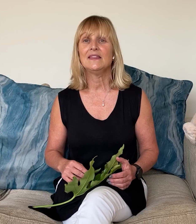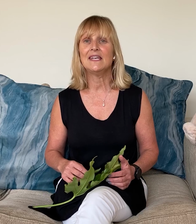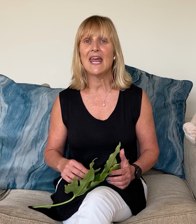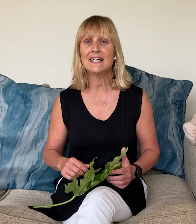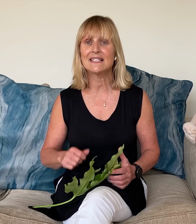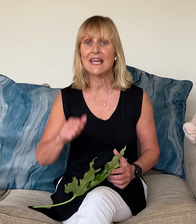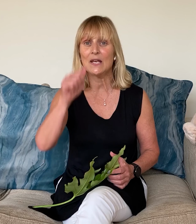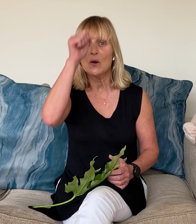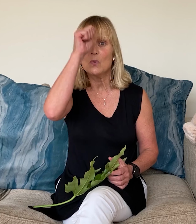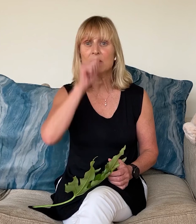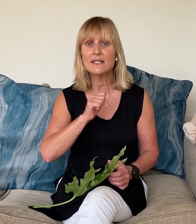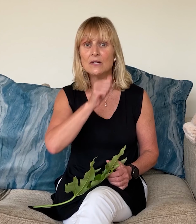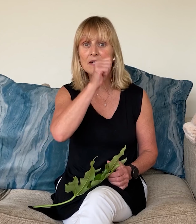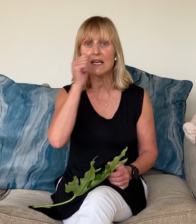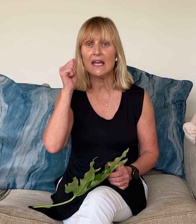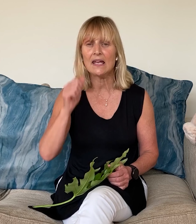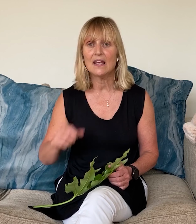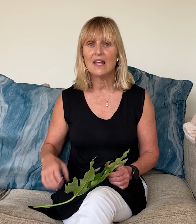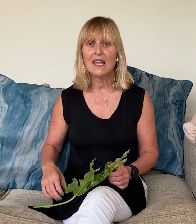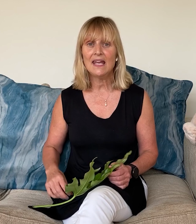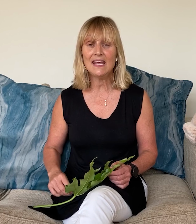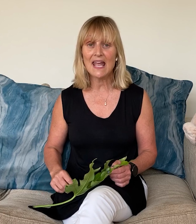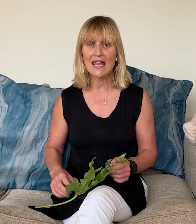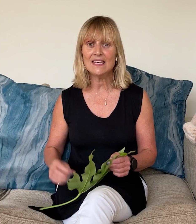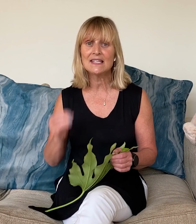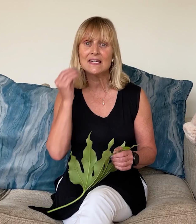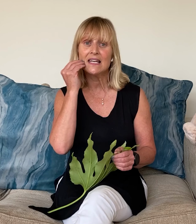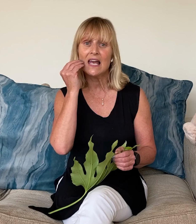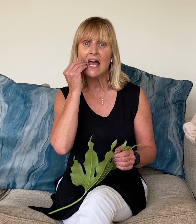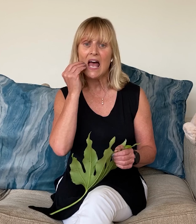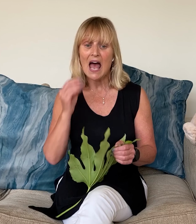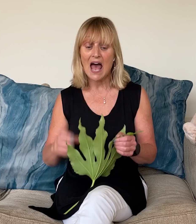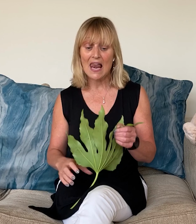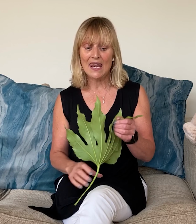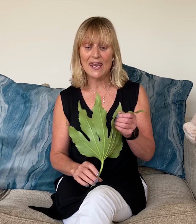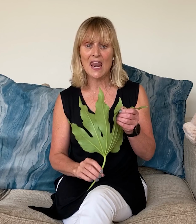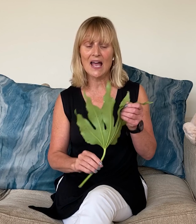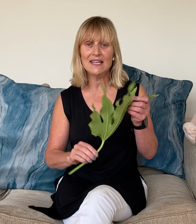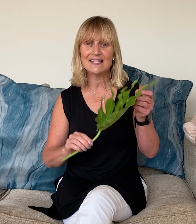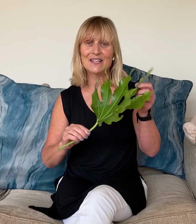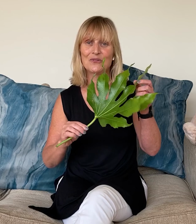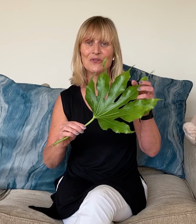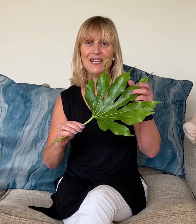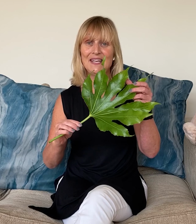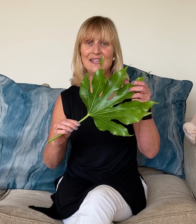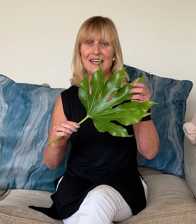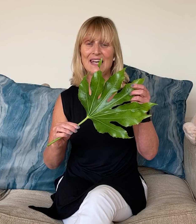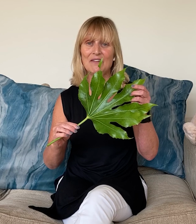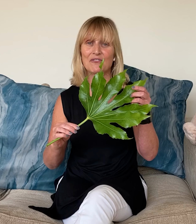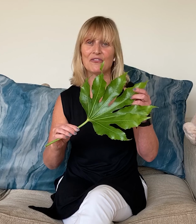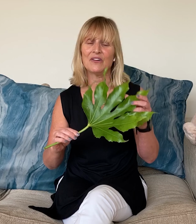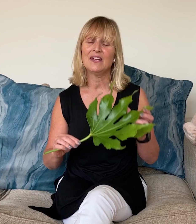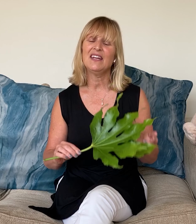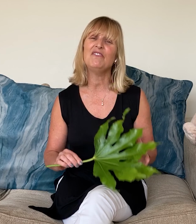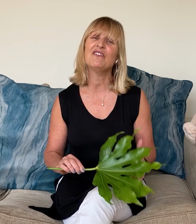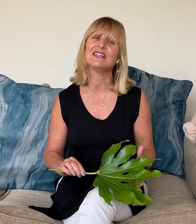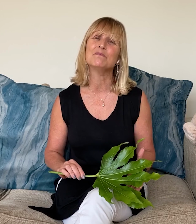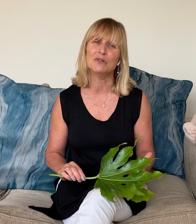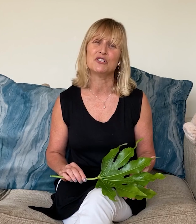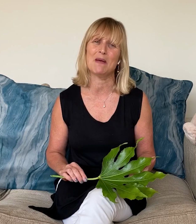The next day was Sunday. He ate a nice green leaf. He felt much